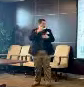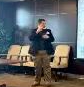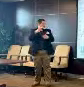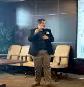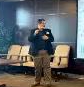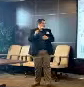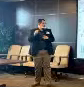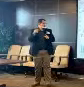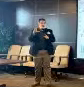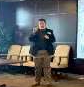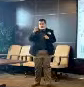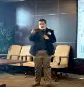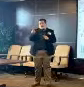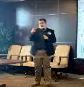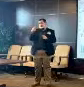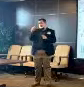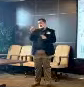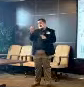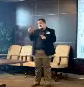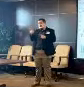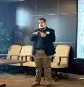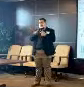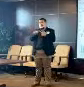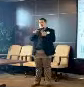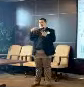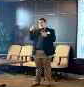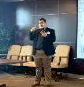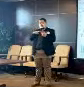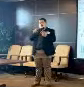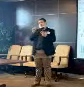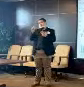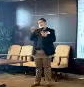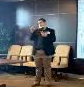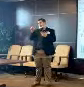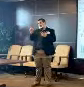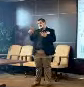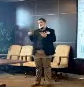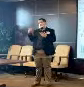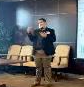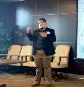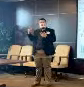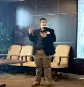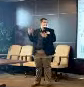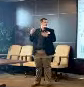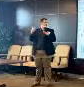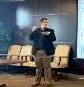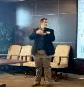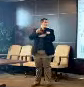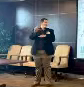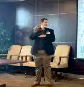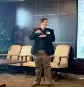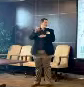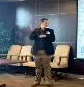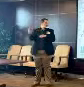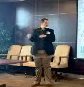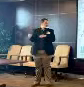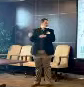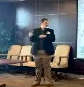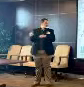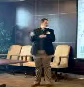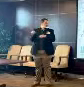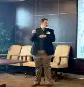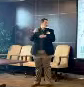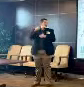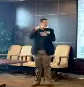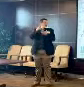hotspots. Carter, Hancock, Washington, Sullivan, and Greene are over 20%. I would